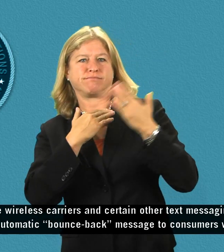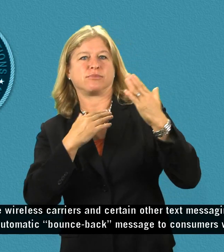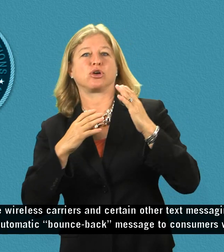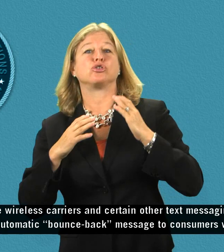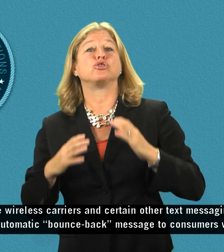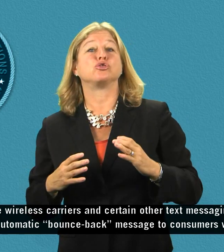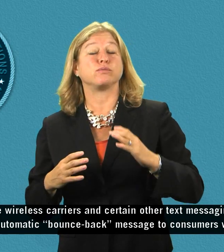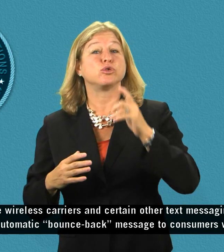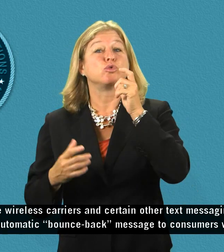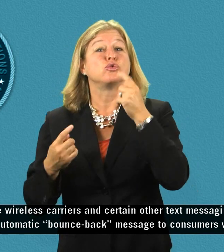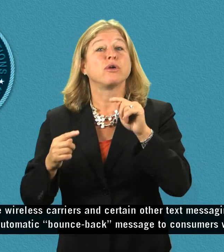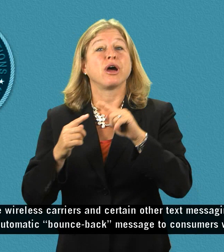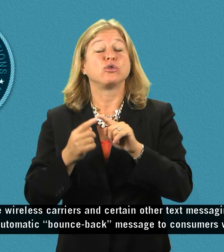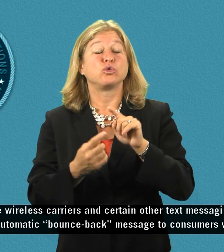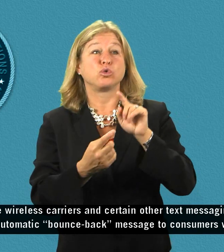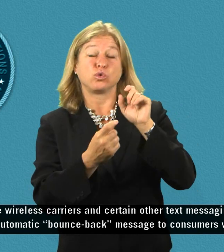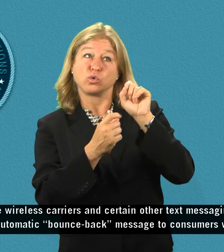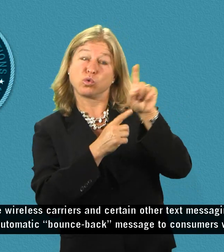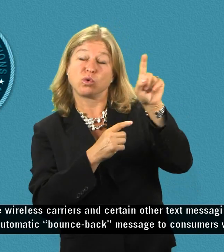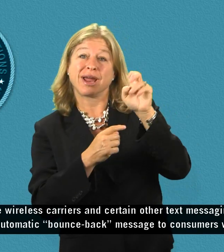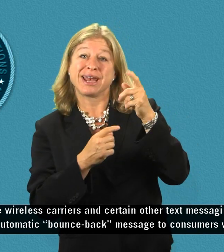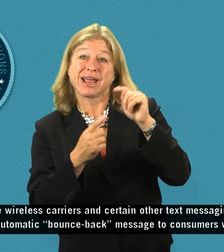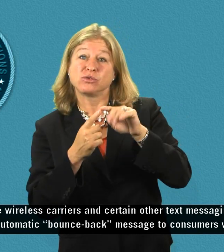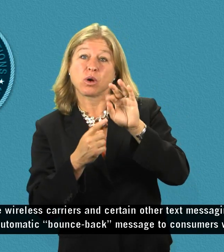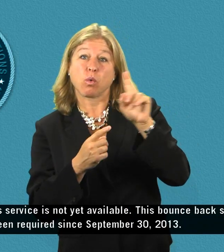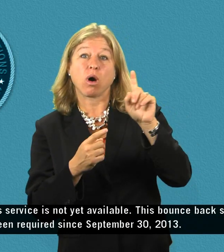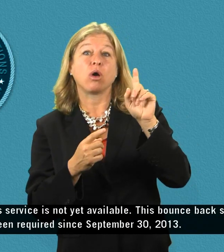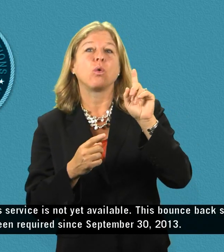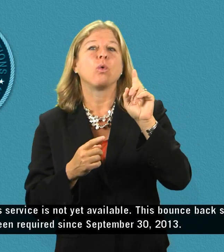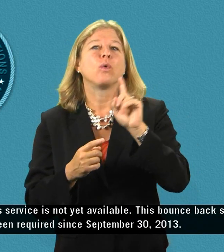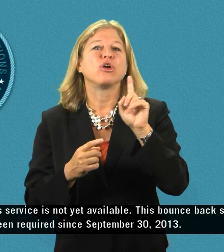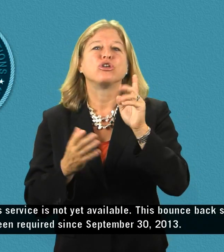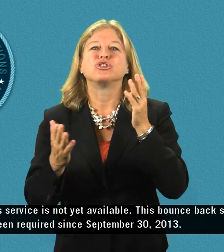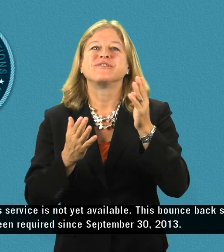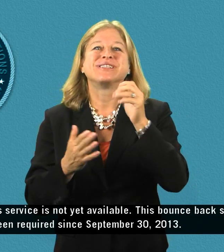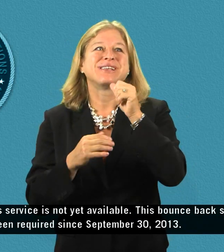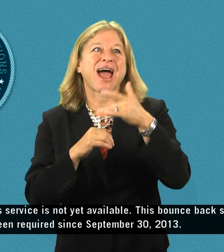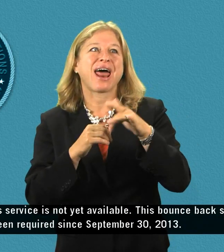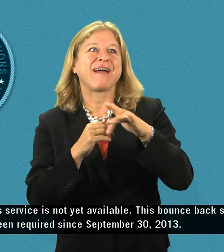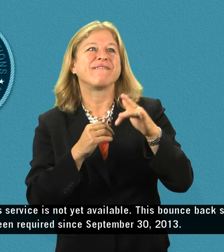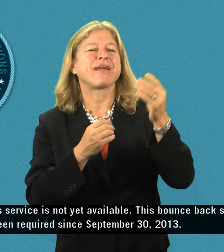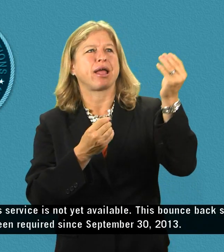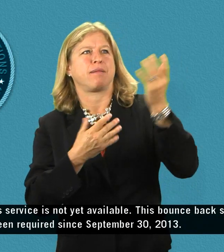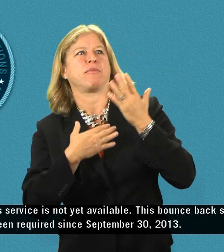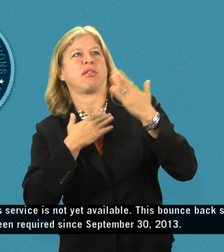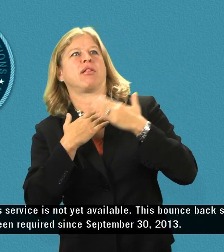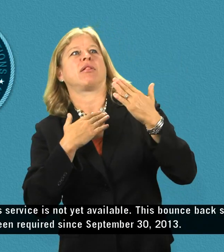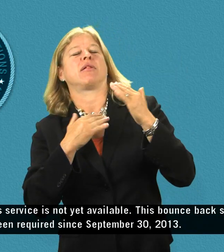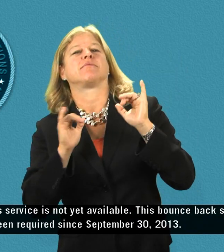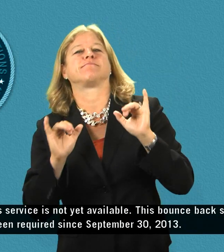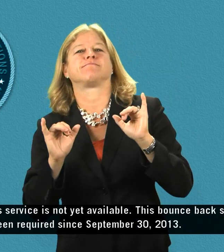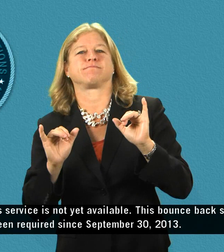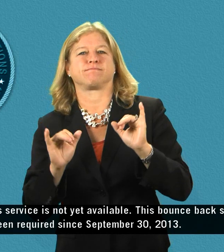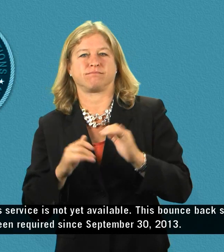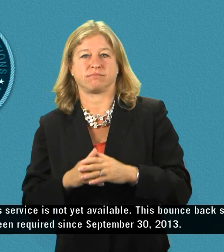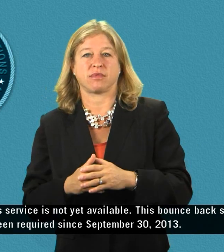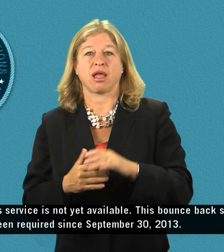message to consumers who try to TEXT-911 where this service is not yet available.